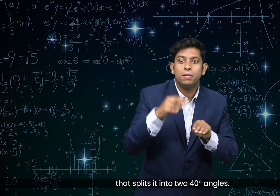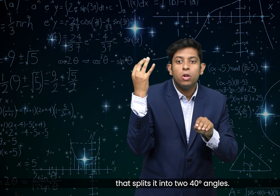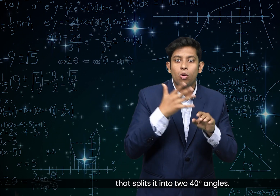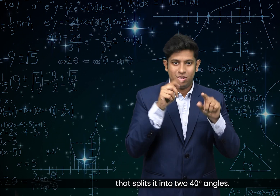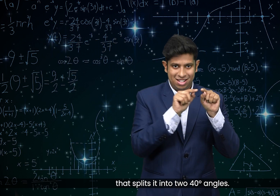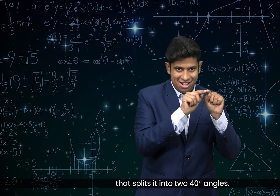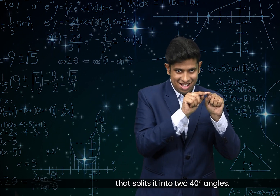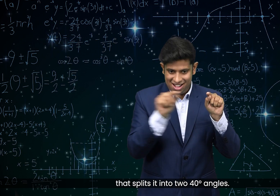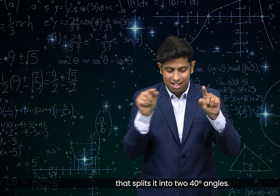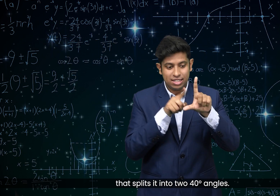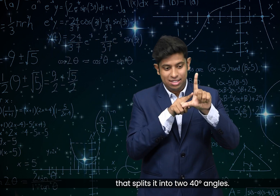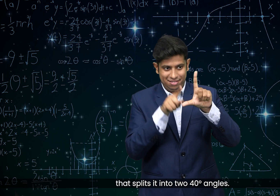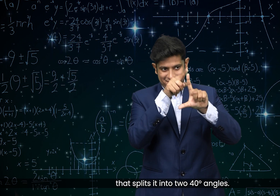two 40-degree angles.